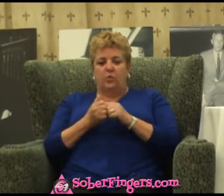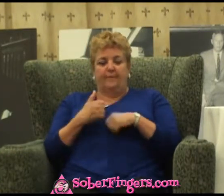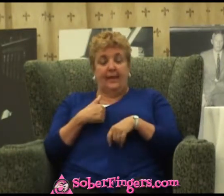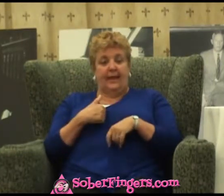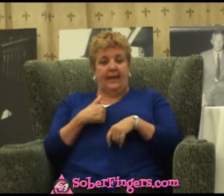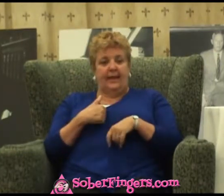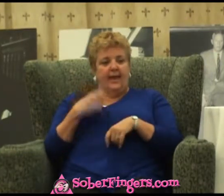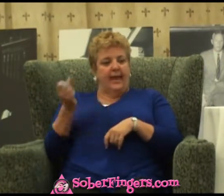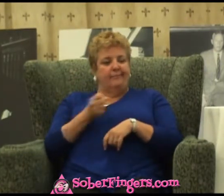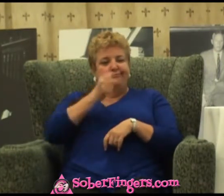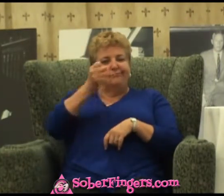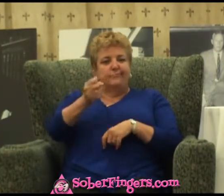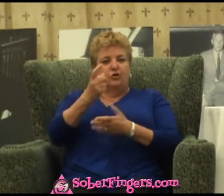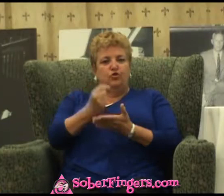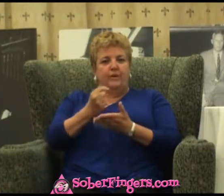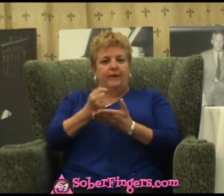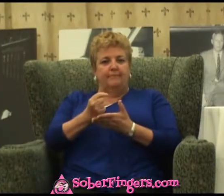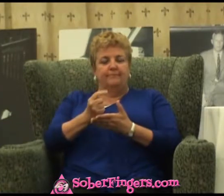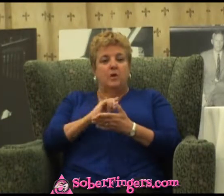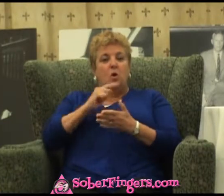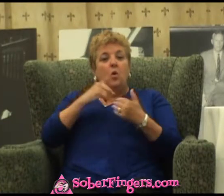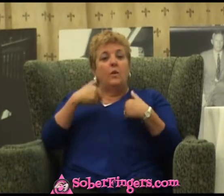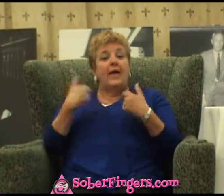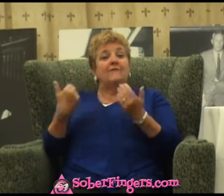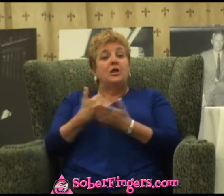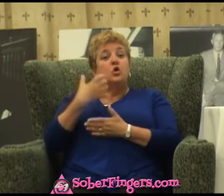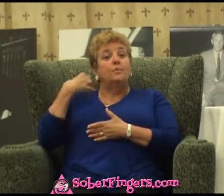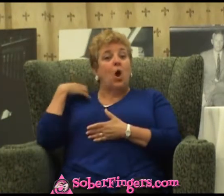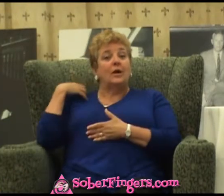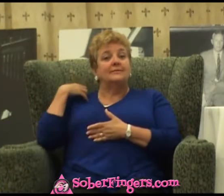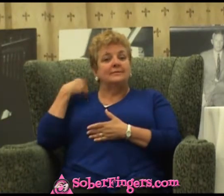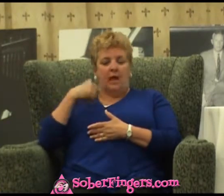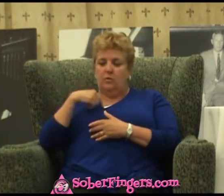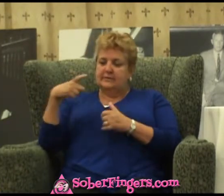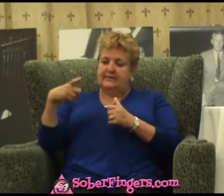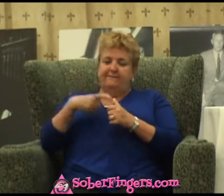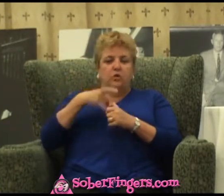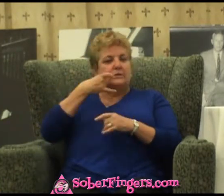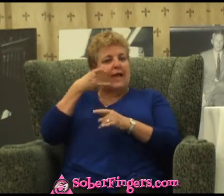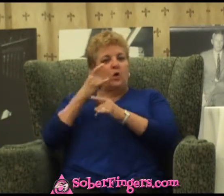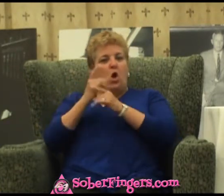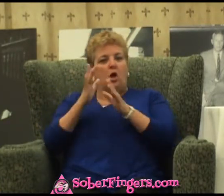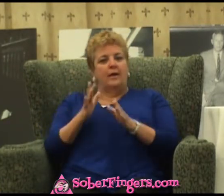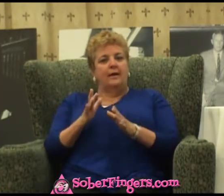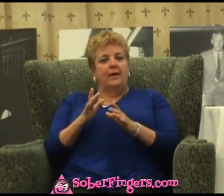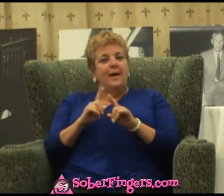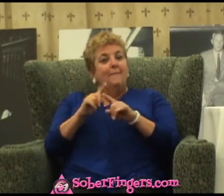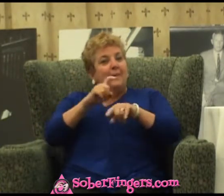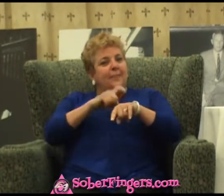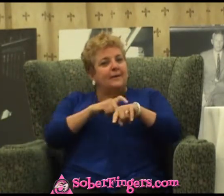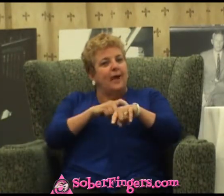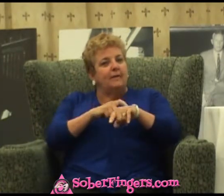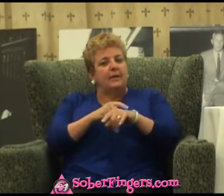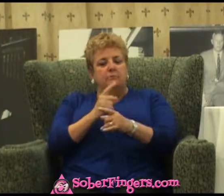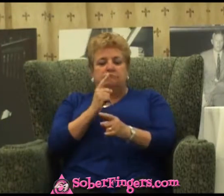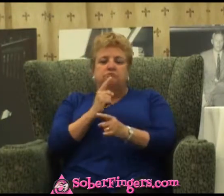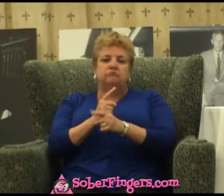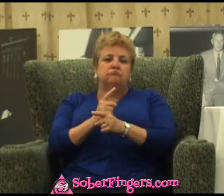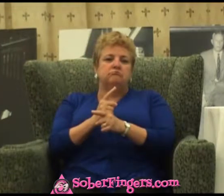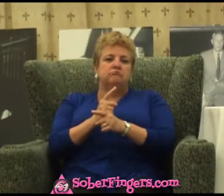boss. I was his first alcoholic. And the timing was right. I was exhausted and